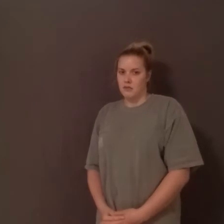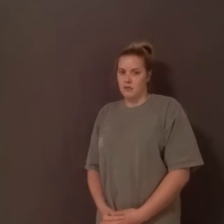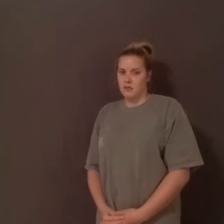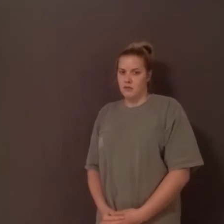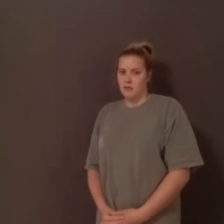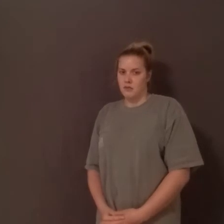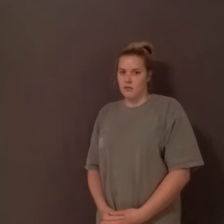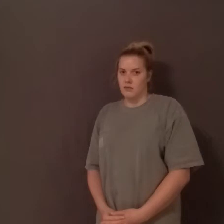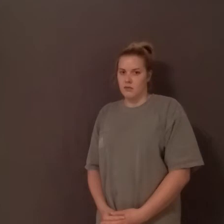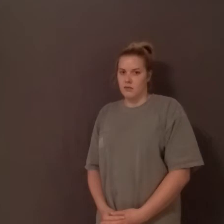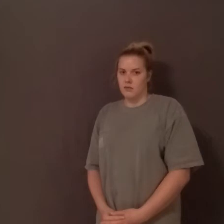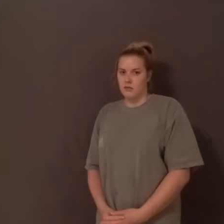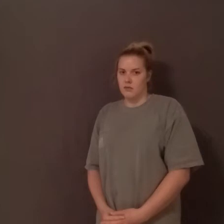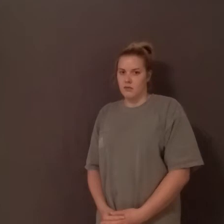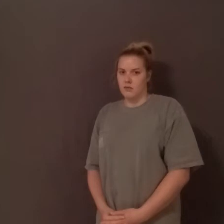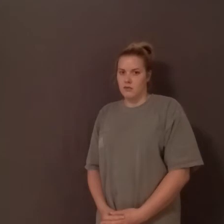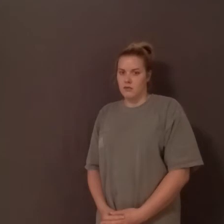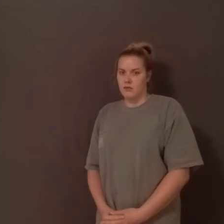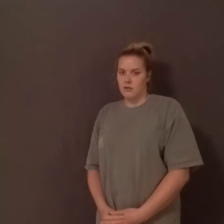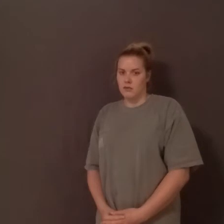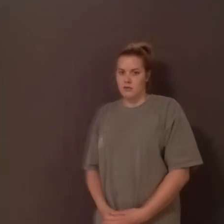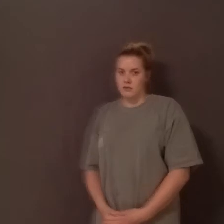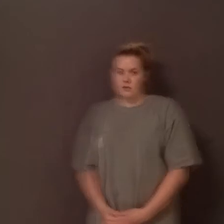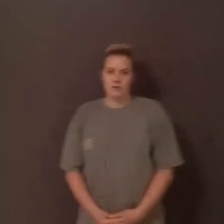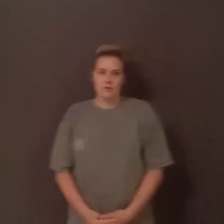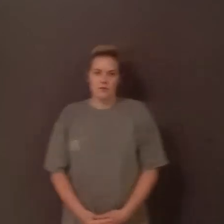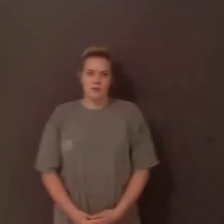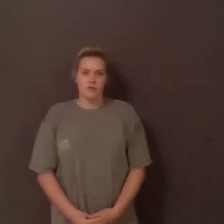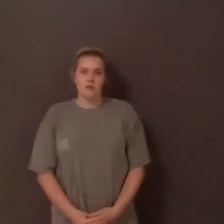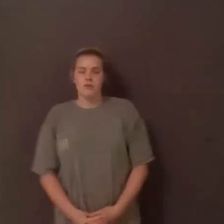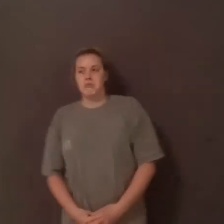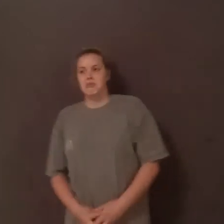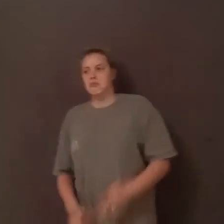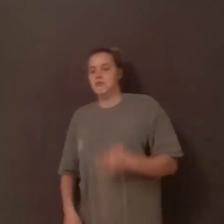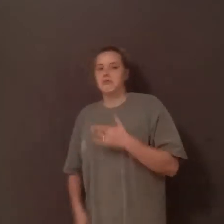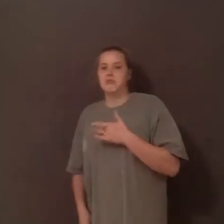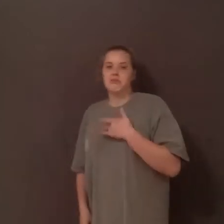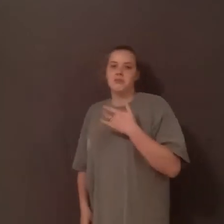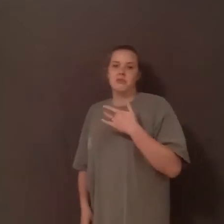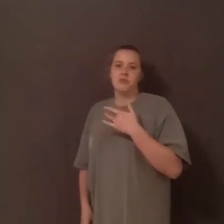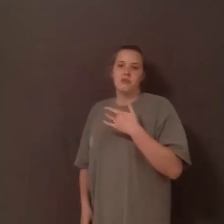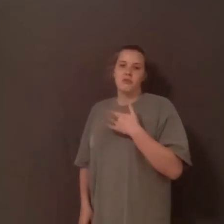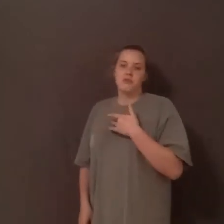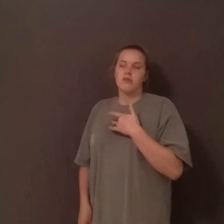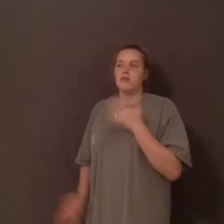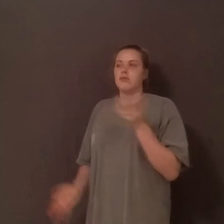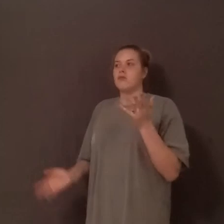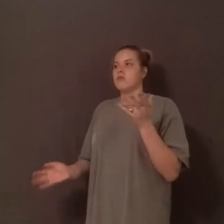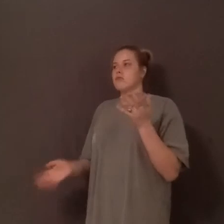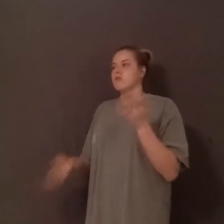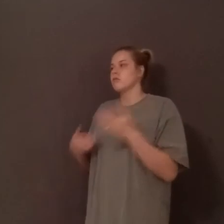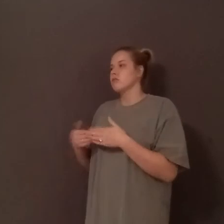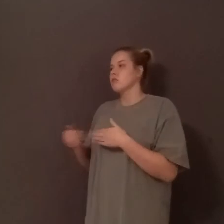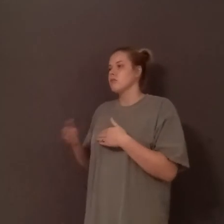Good. He's indignant, but he's also trying to make his case to an impartial person, like